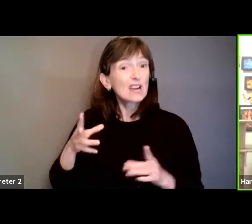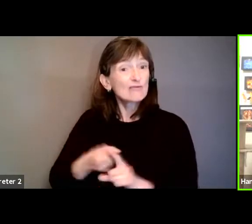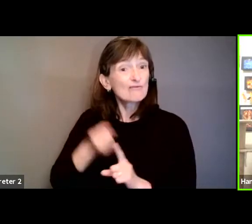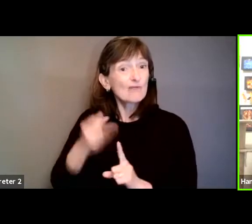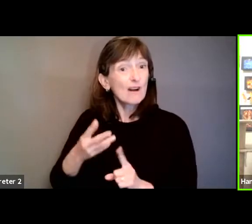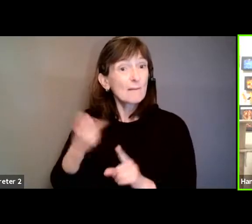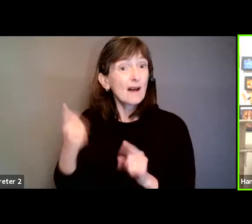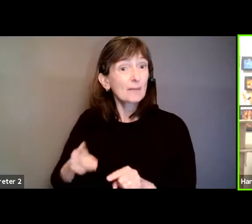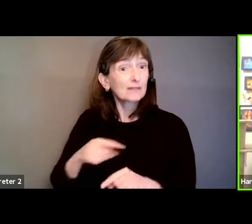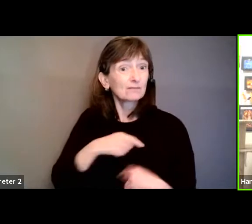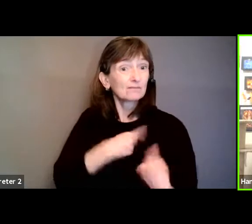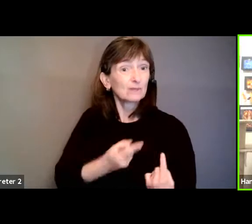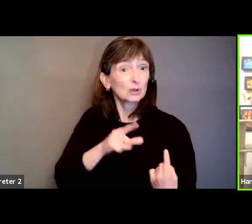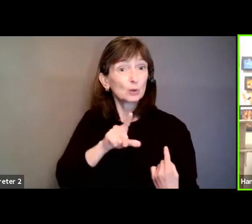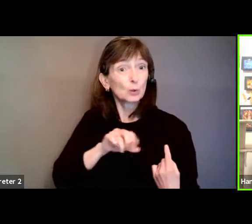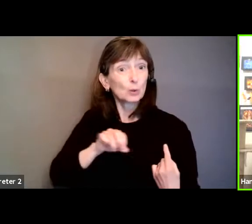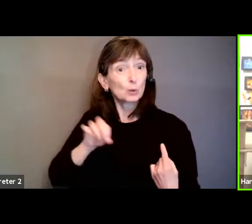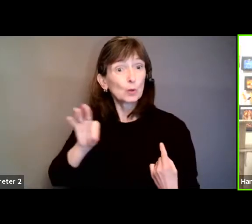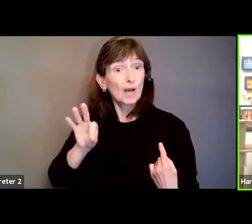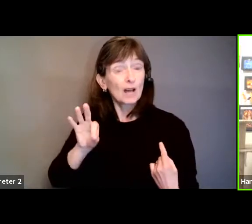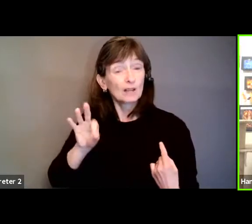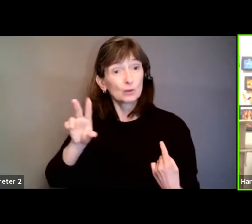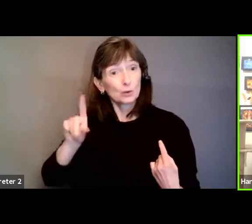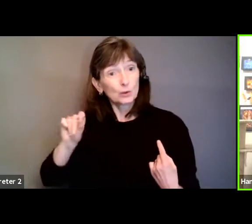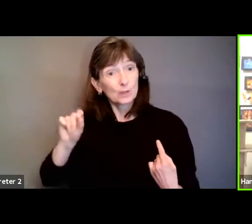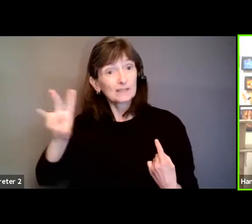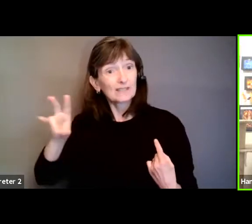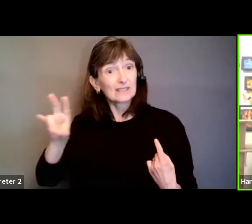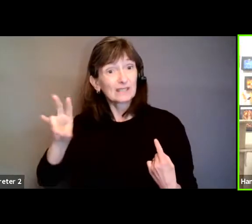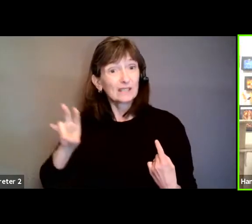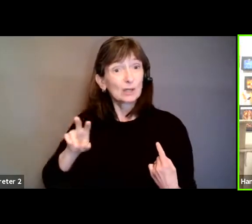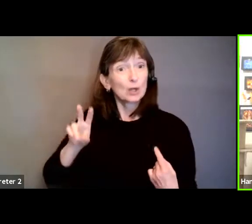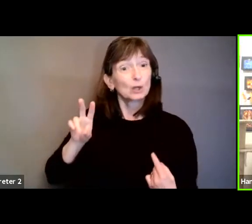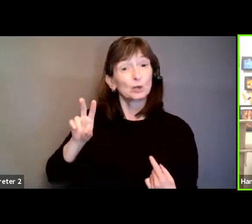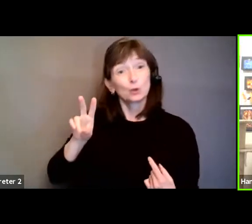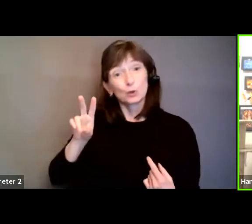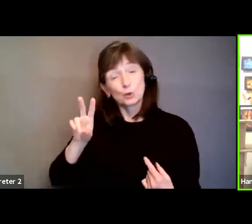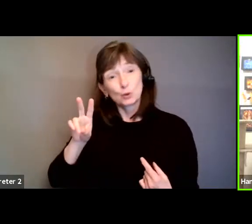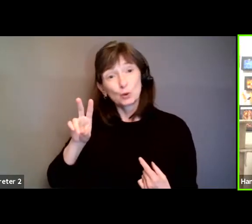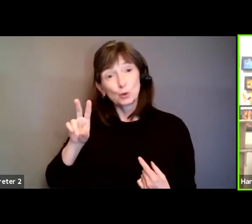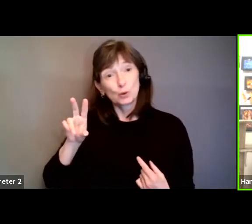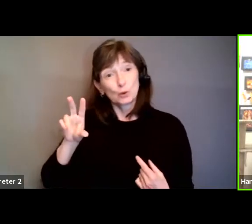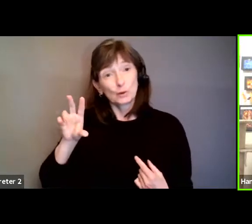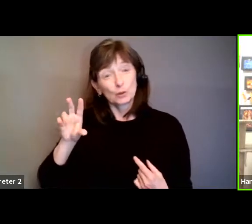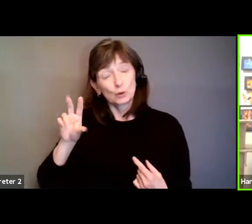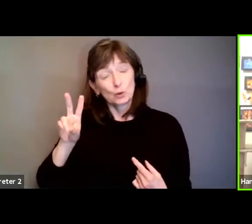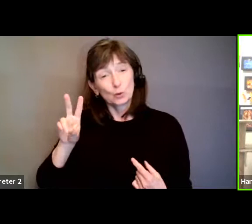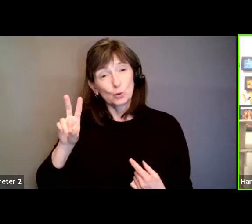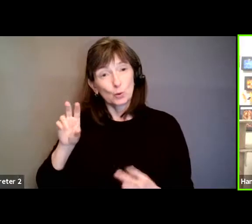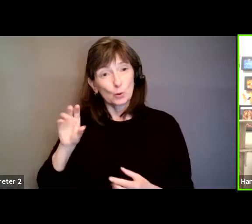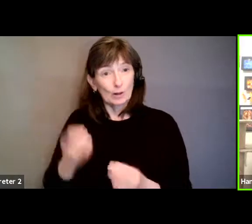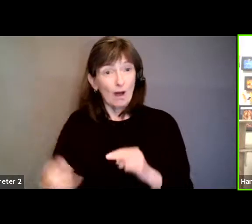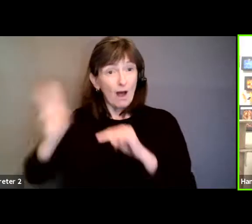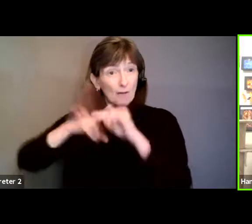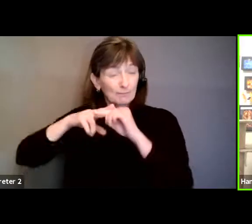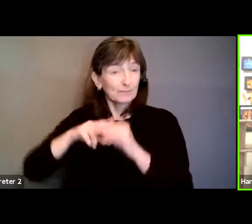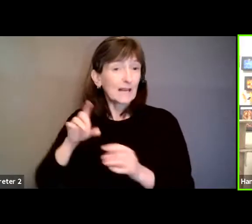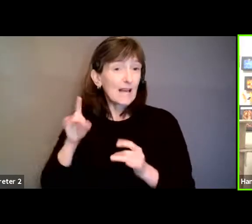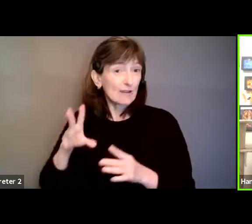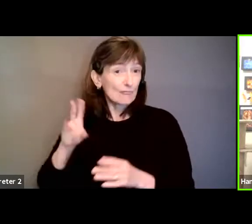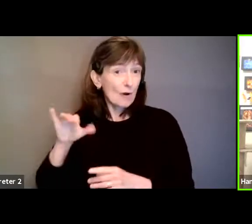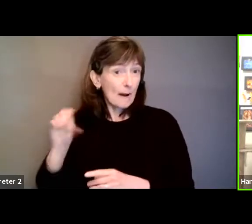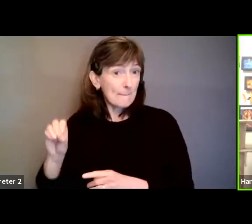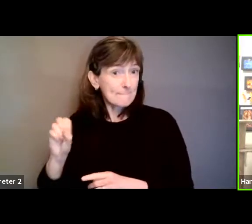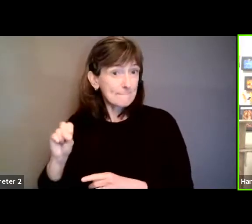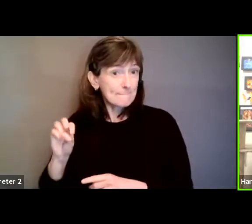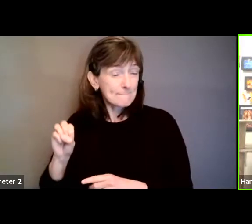since 2009. A figure undoubtedly correlated with the 2016 election of Donald Trump, who has received support